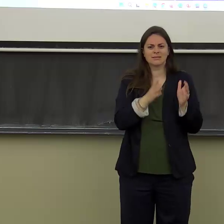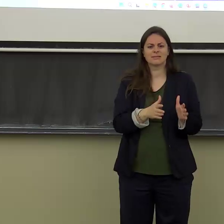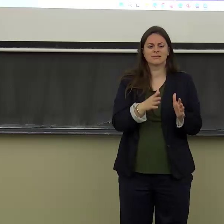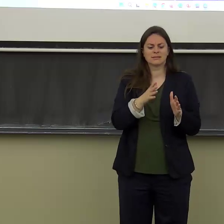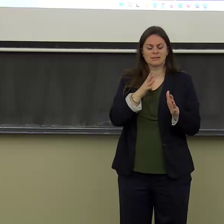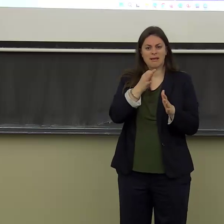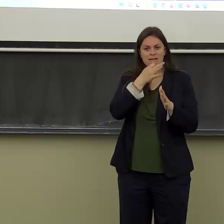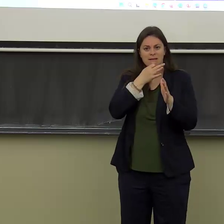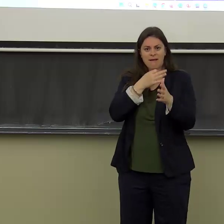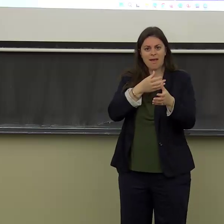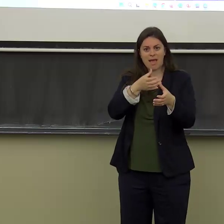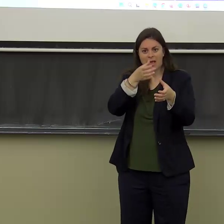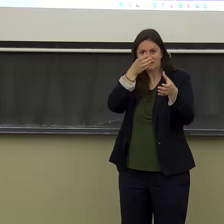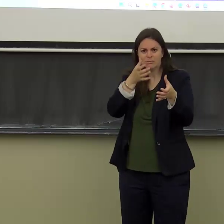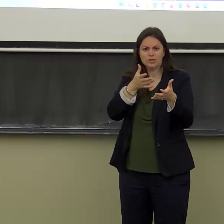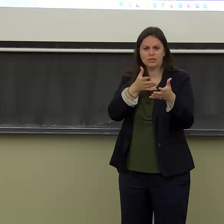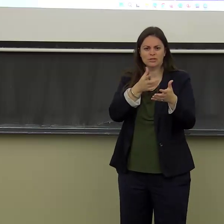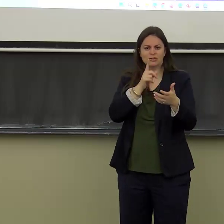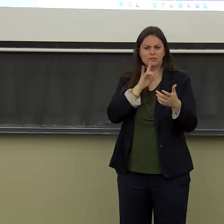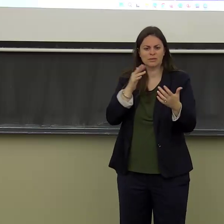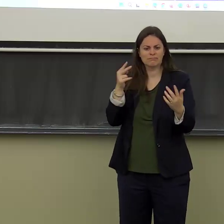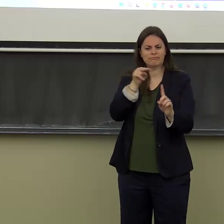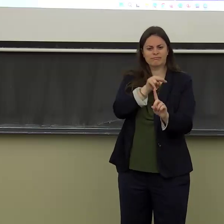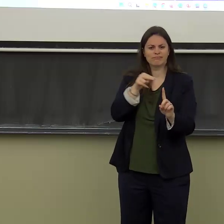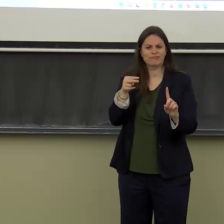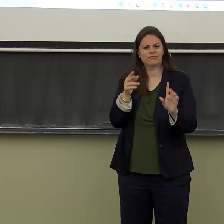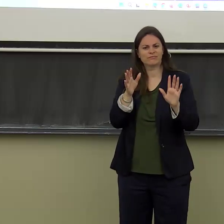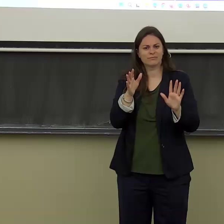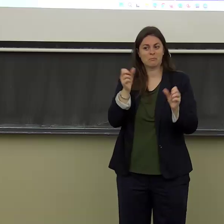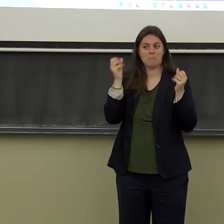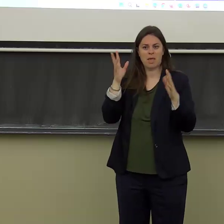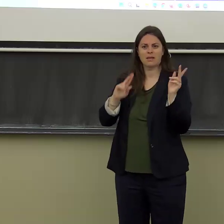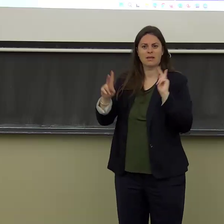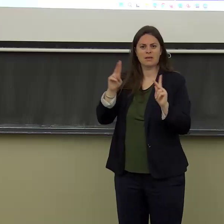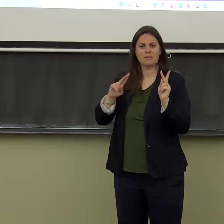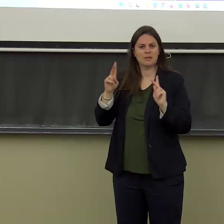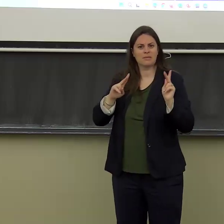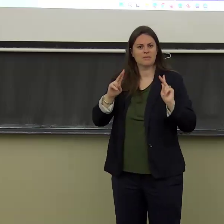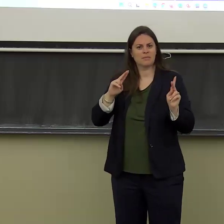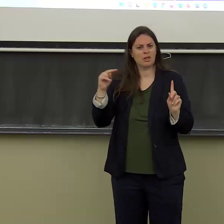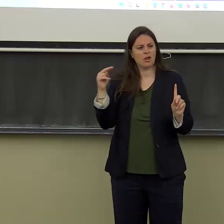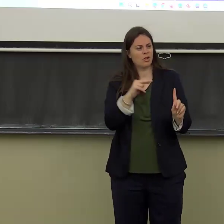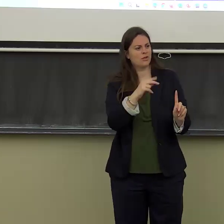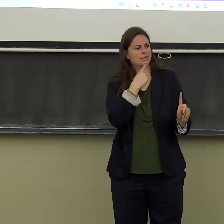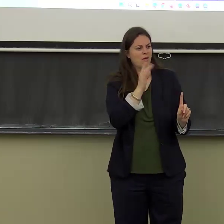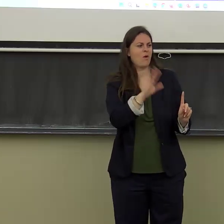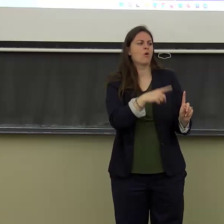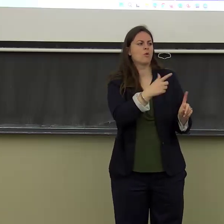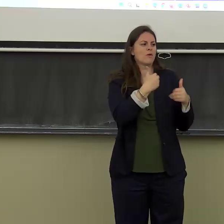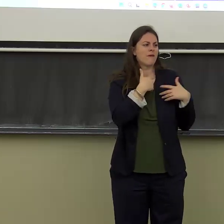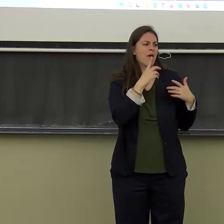for that, is because you got a lot of people looking at the world and saying, you've had your time with us, you've had all your numbers, you've had all of your rational